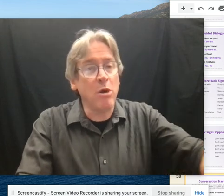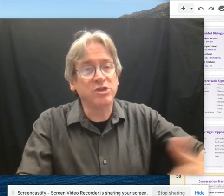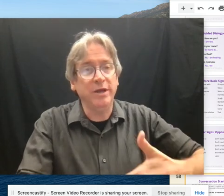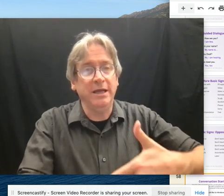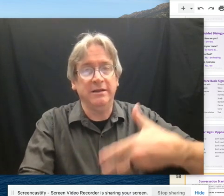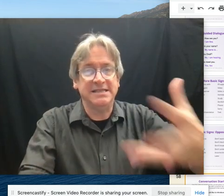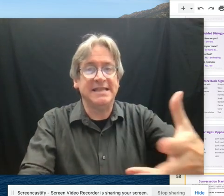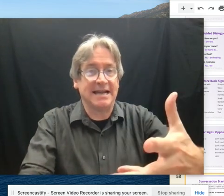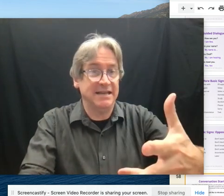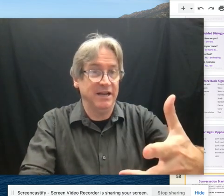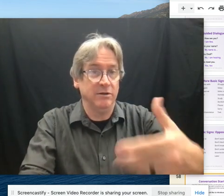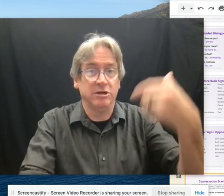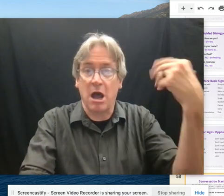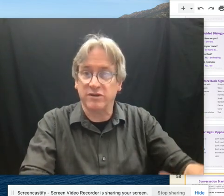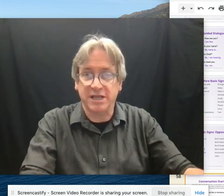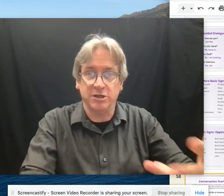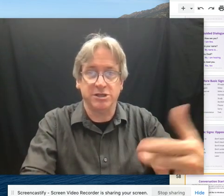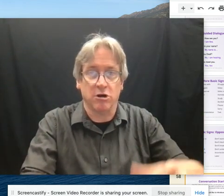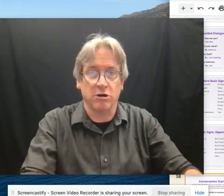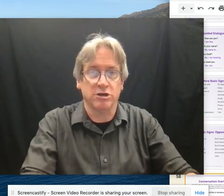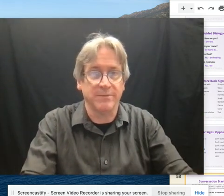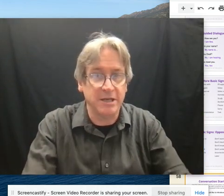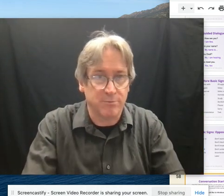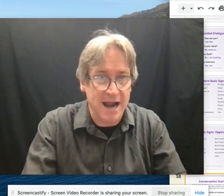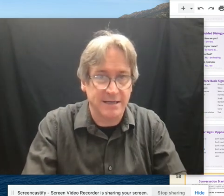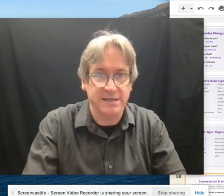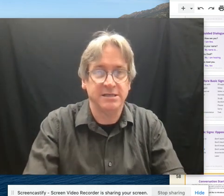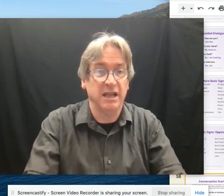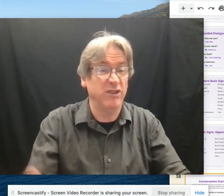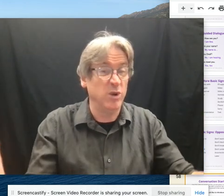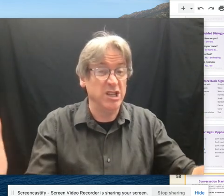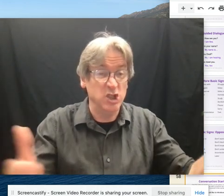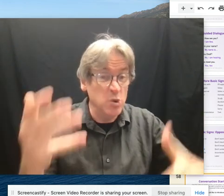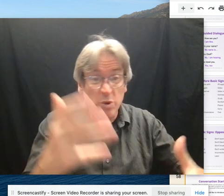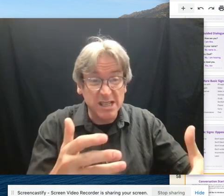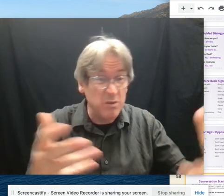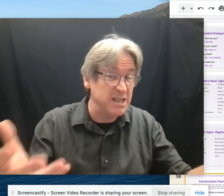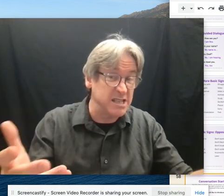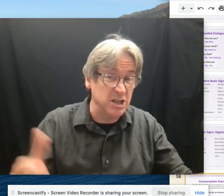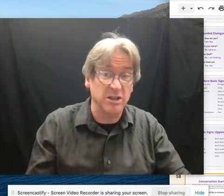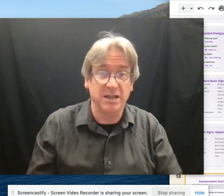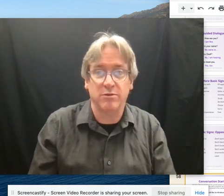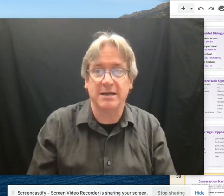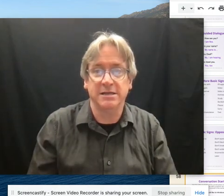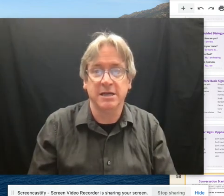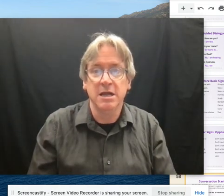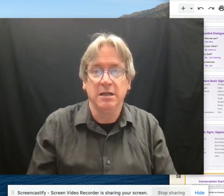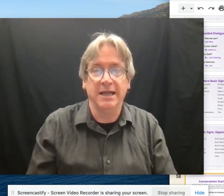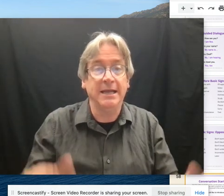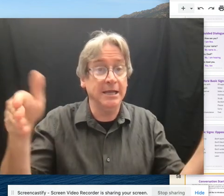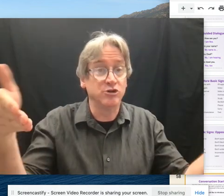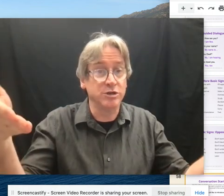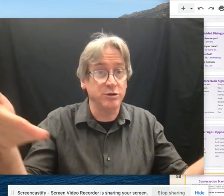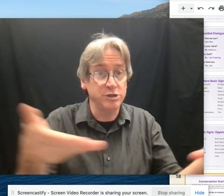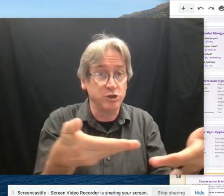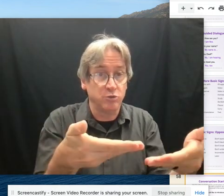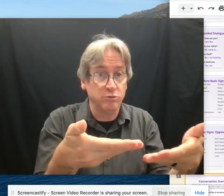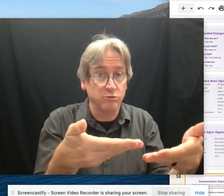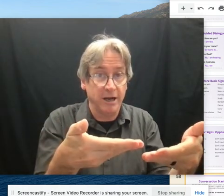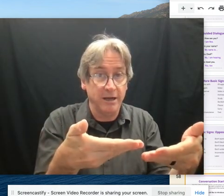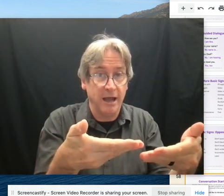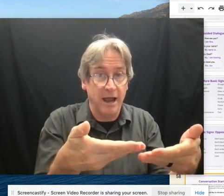And then this is the activity, conversation starter, something to practice. If you can Zoom with someone, this is a good thing to practice, like